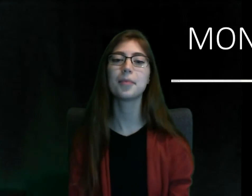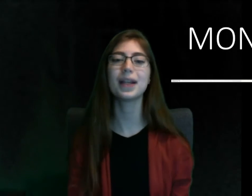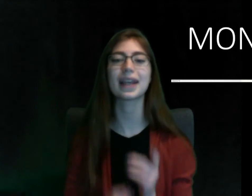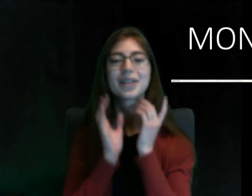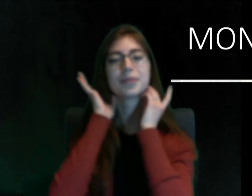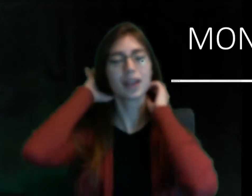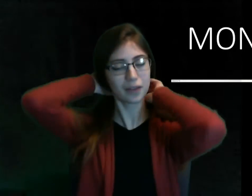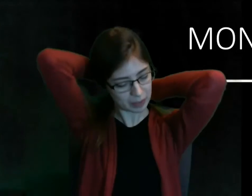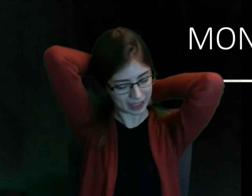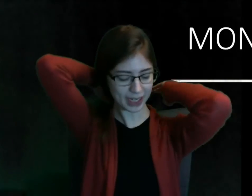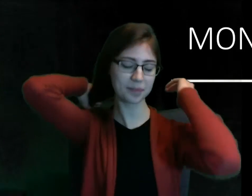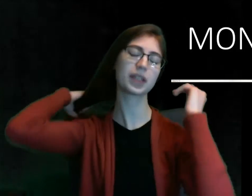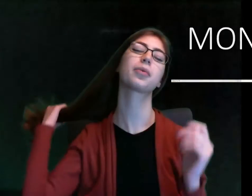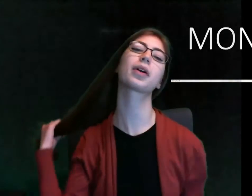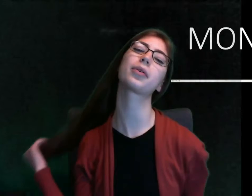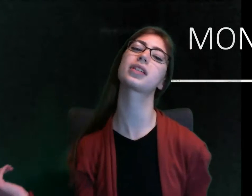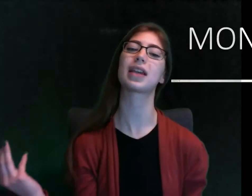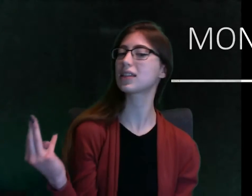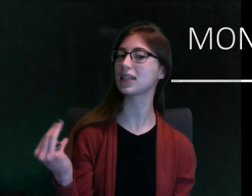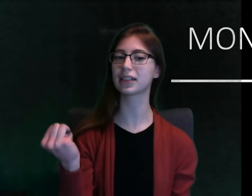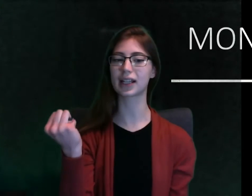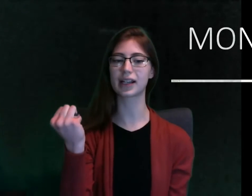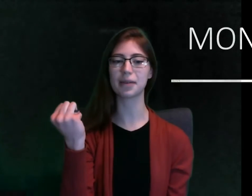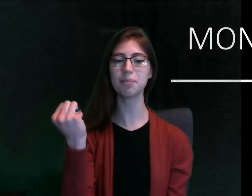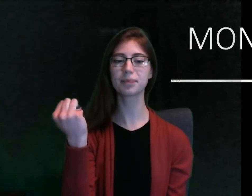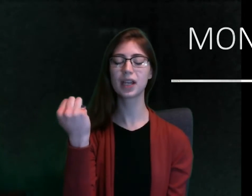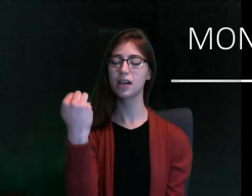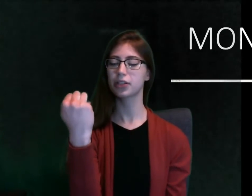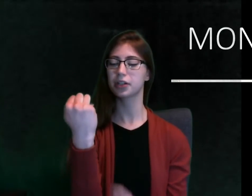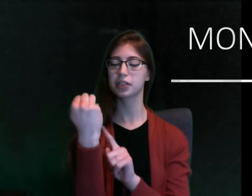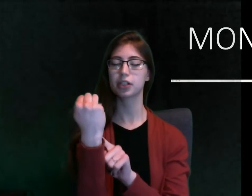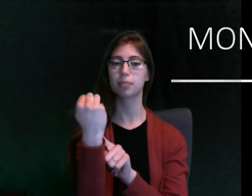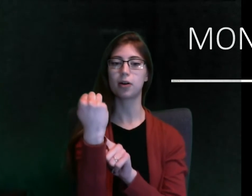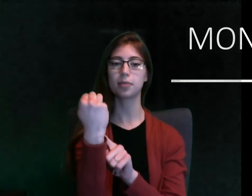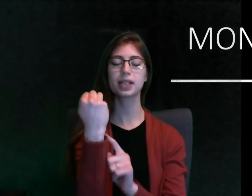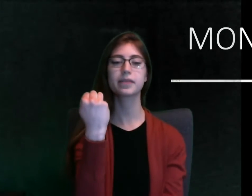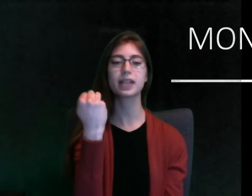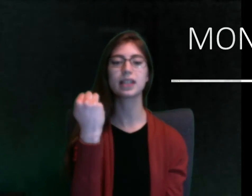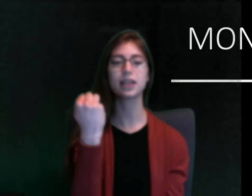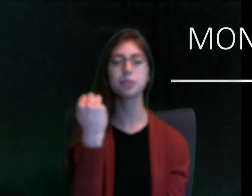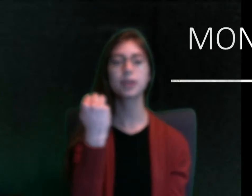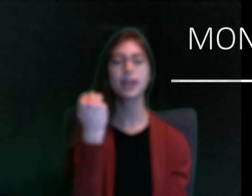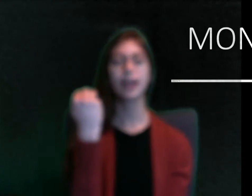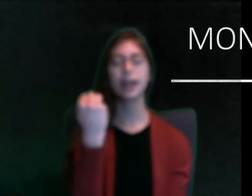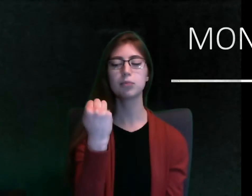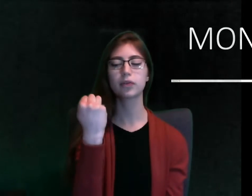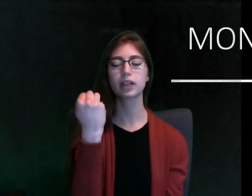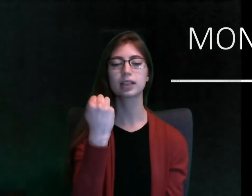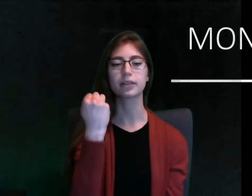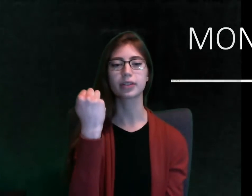Monday. For Monday, you are going to make the letter M, turn it so your palm is facing you, and move it in little